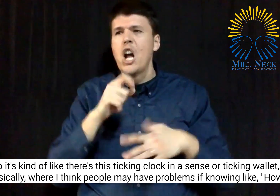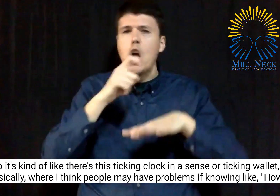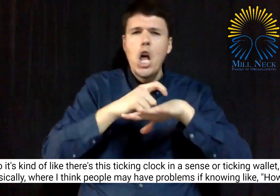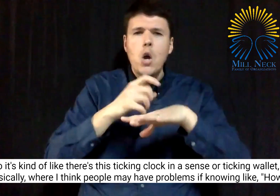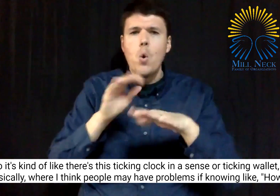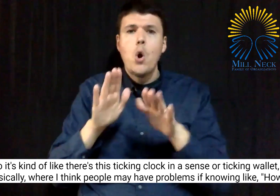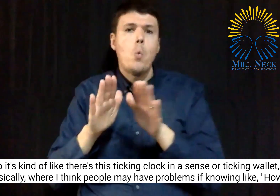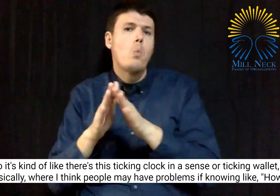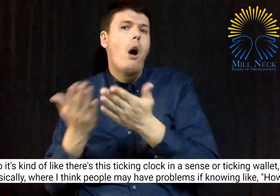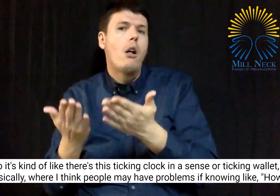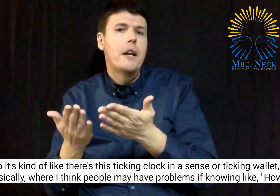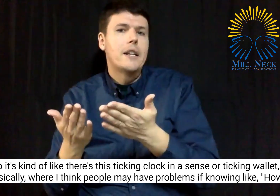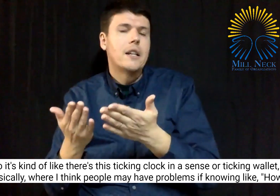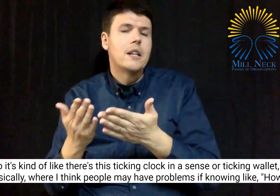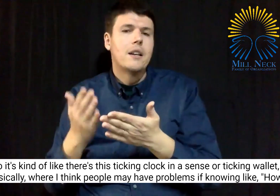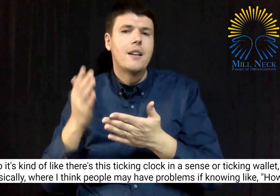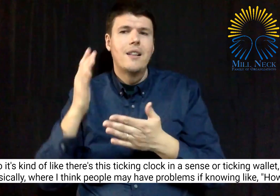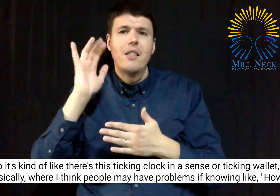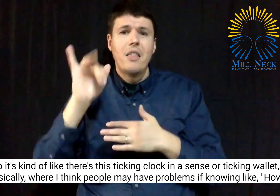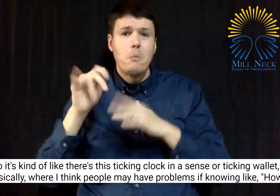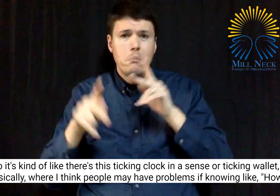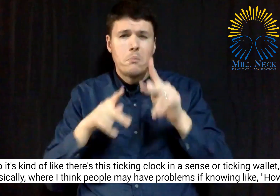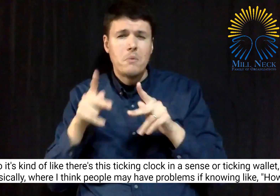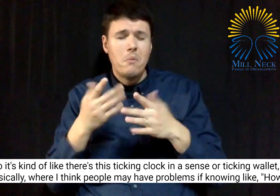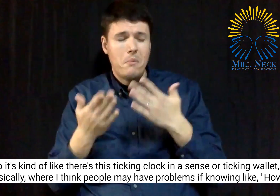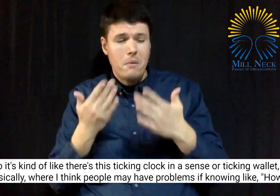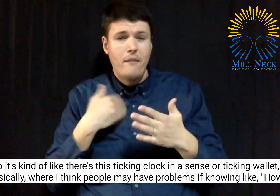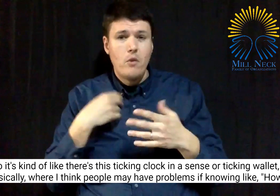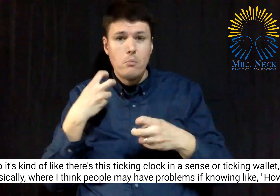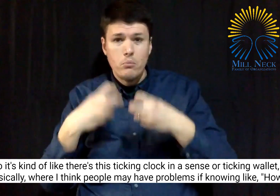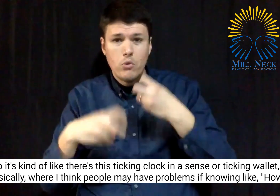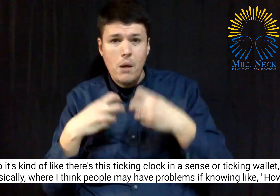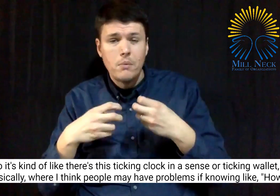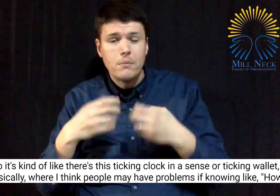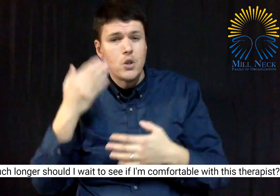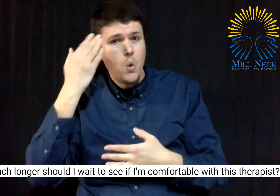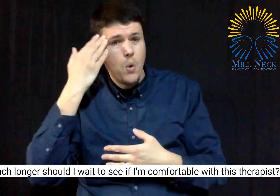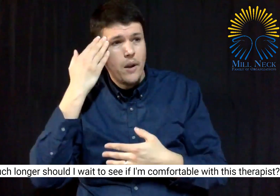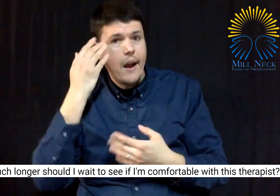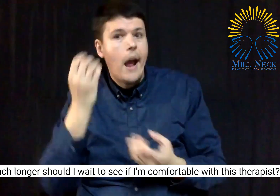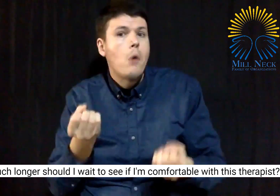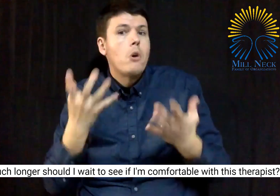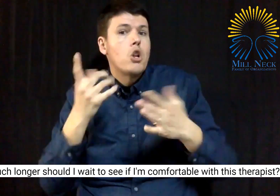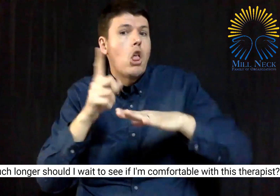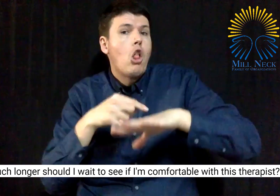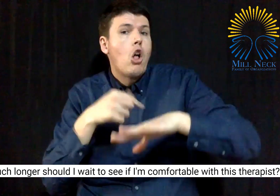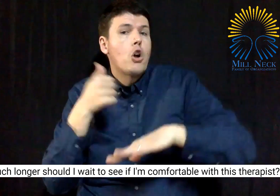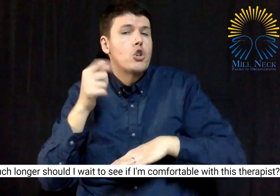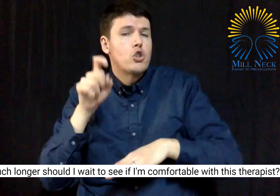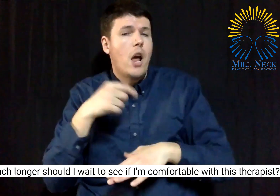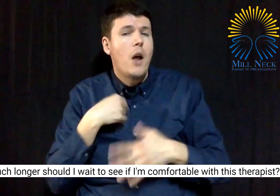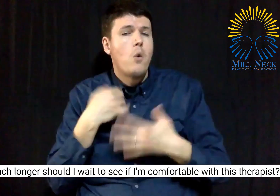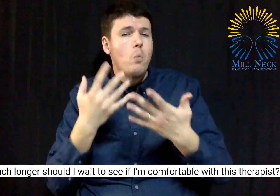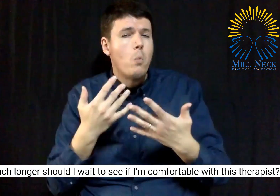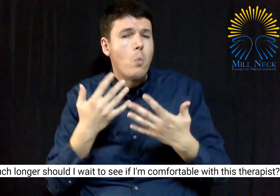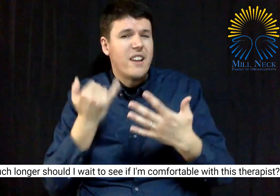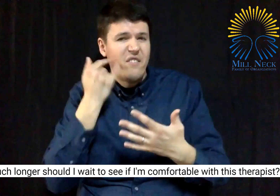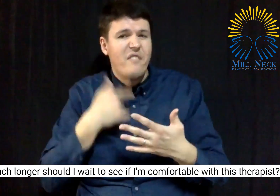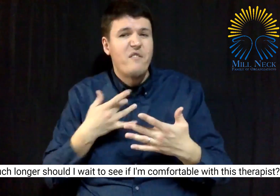where I think people may have problems of knowing like, how much longer should I wait to see if I'm comfortable with this therapist? Do you have